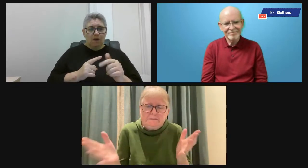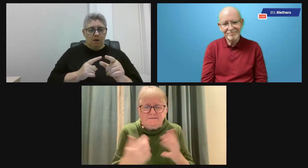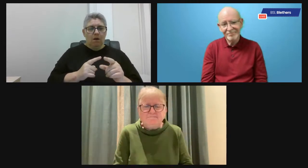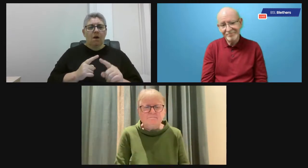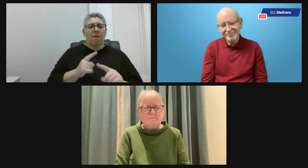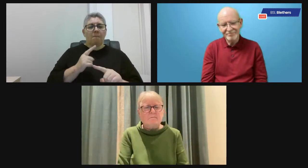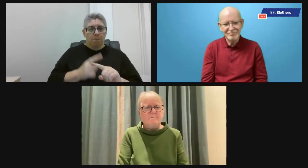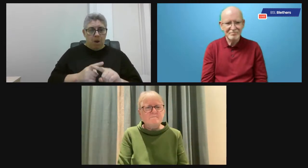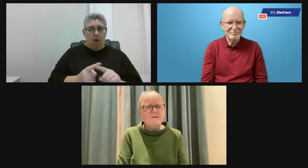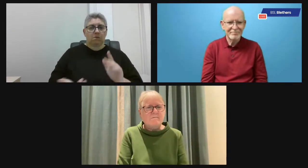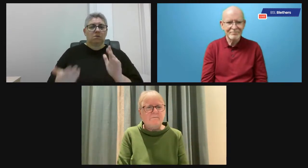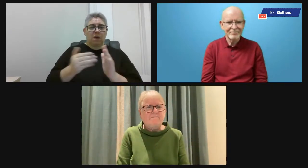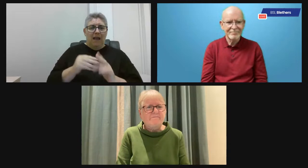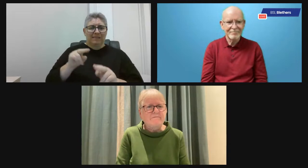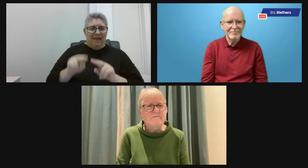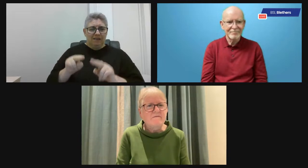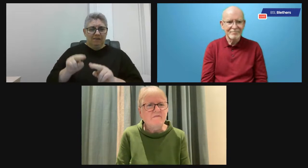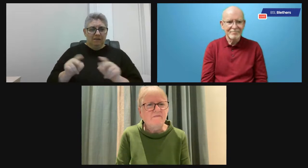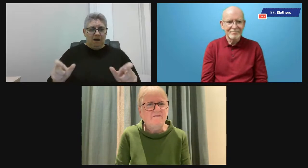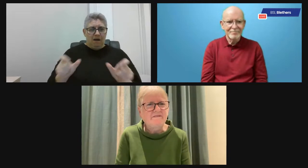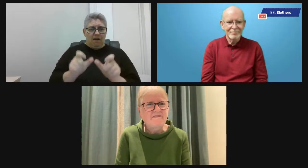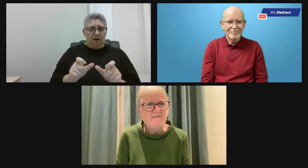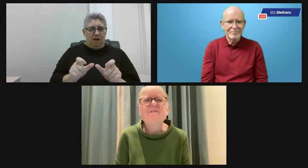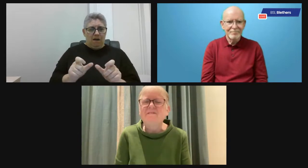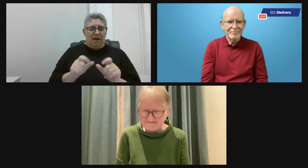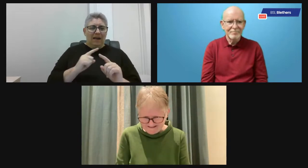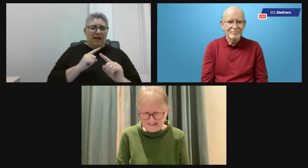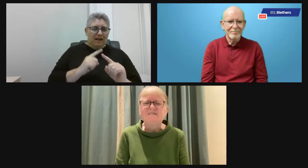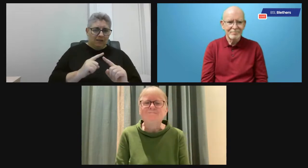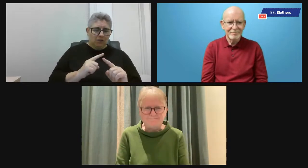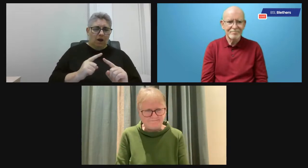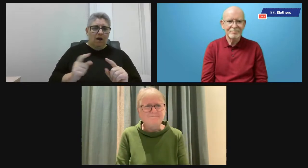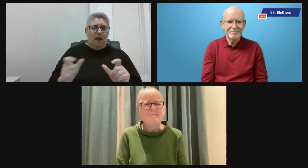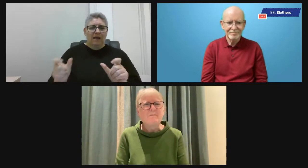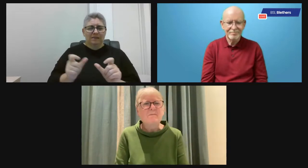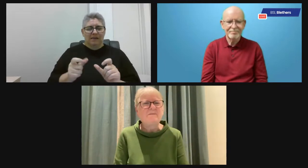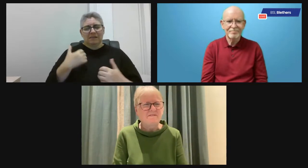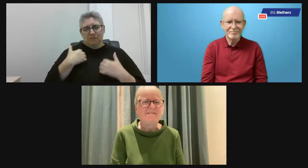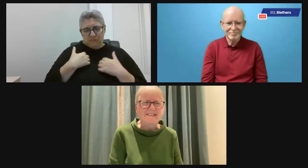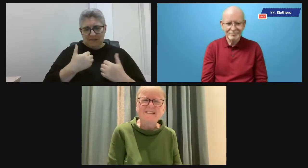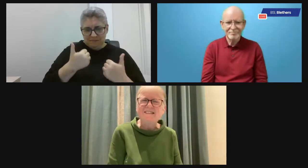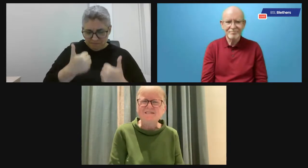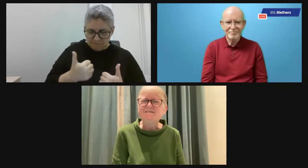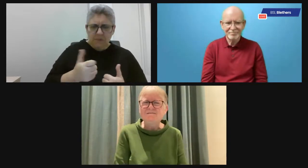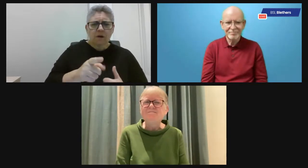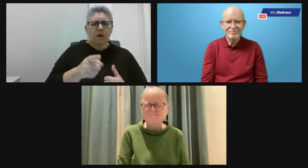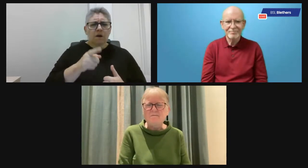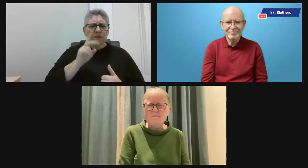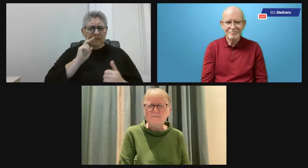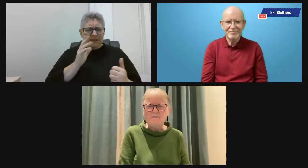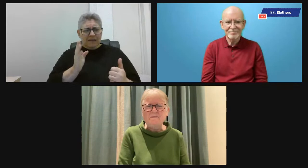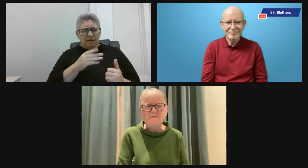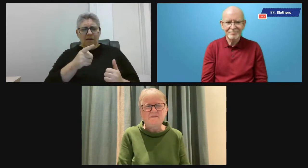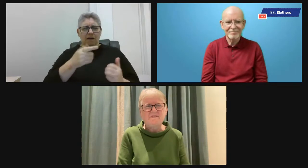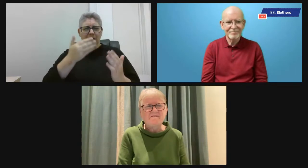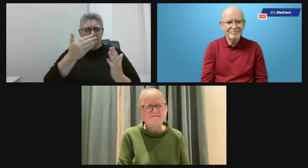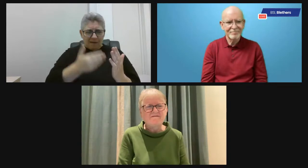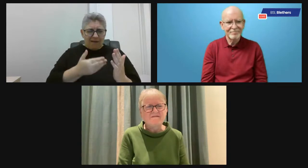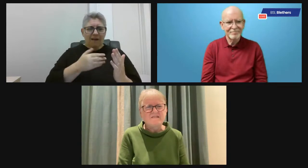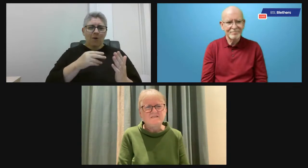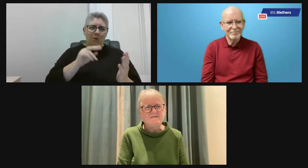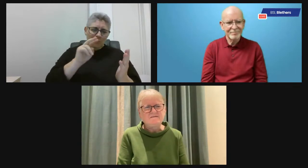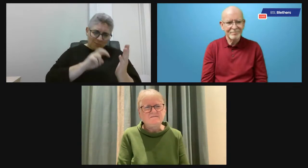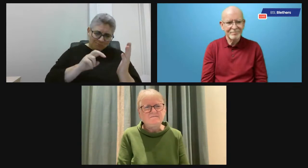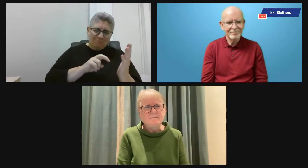And next year, I don't know, it might change again. Who knows? But I suppose the key thing is it's the teaching element now plus